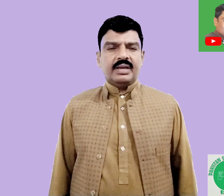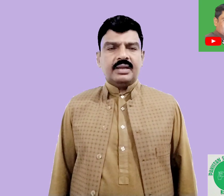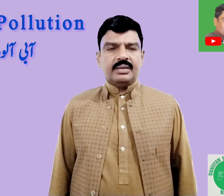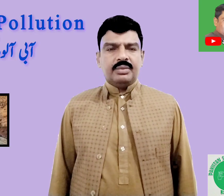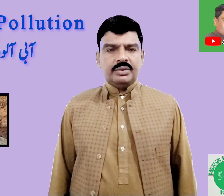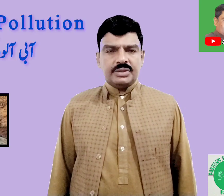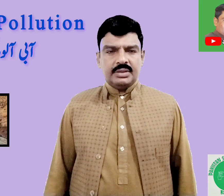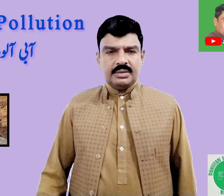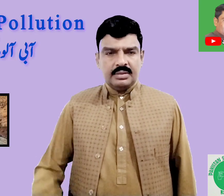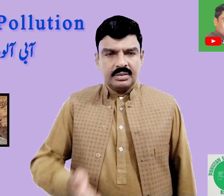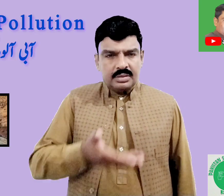water pollution,